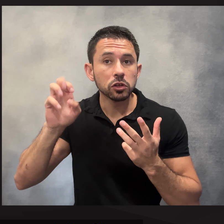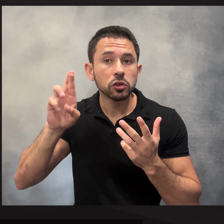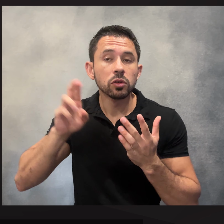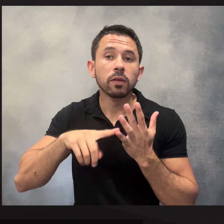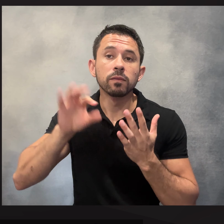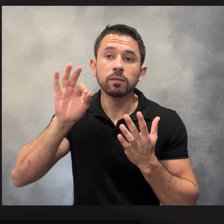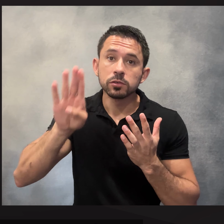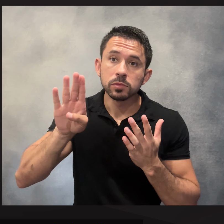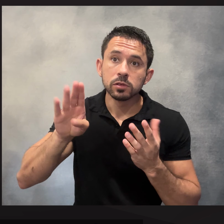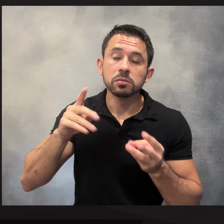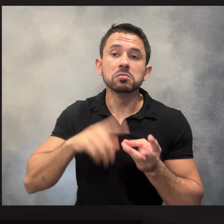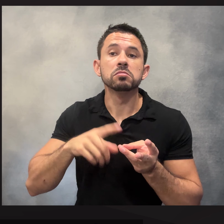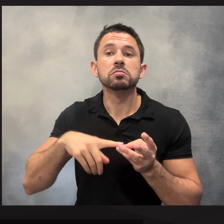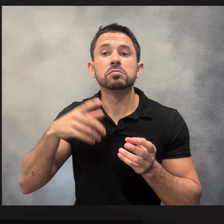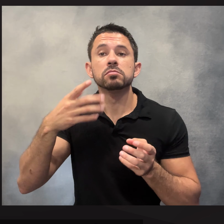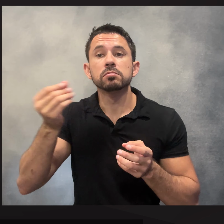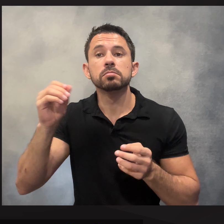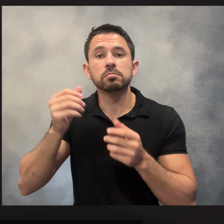apps.